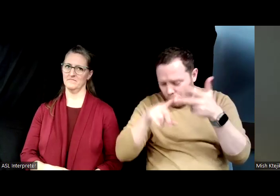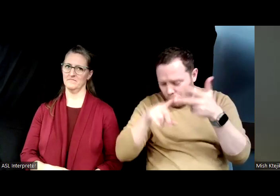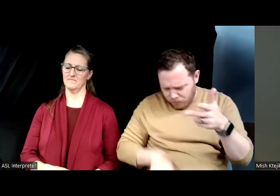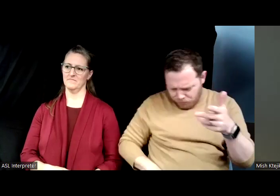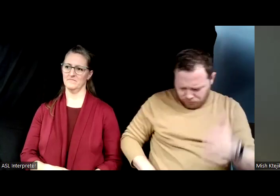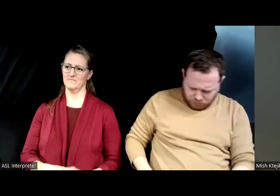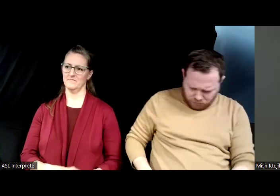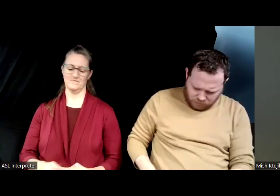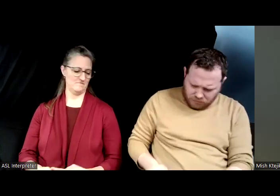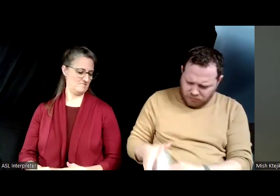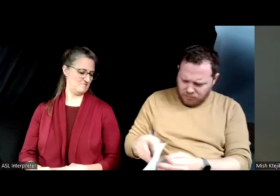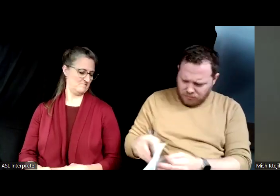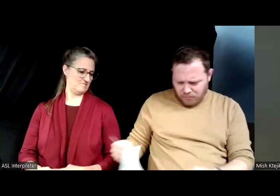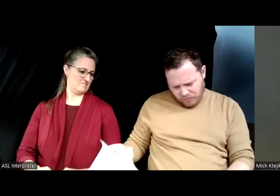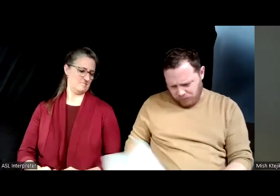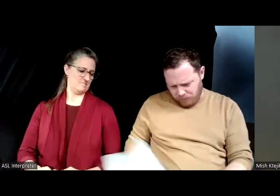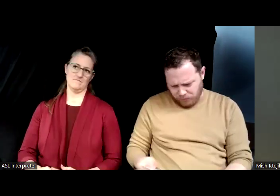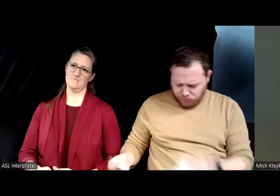education, generalist.